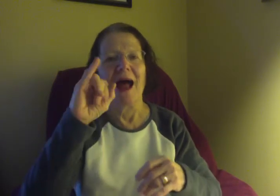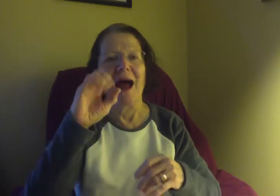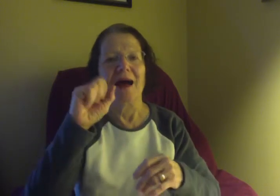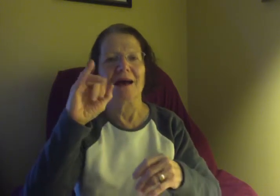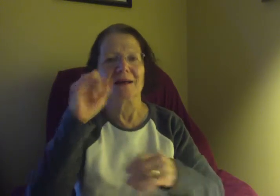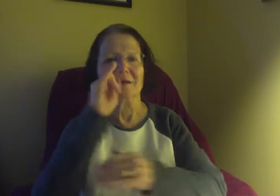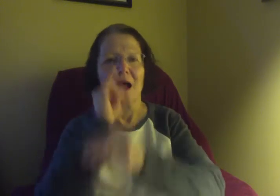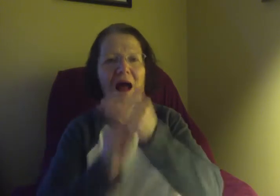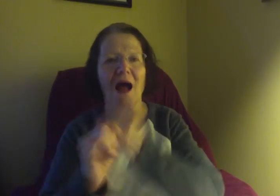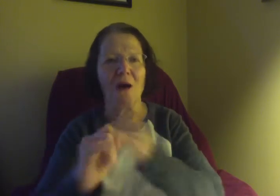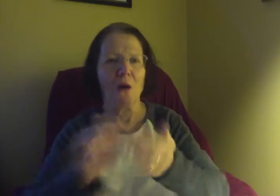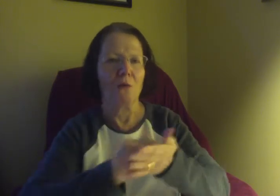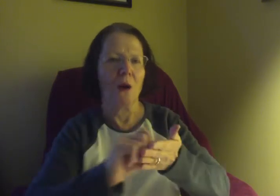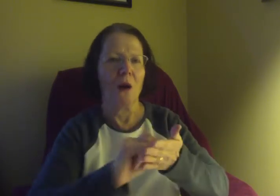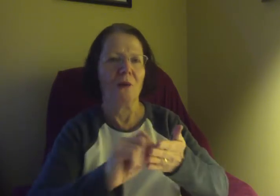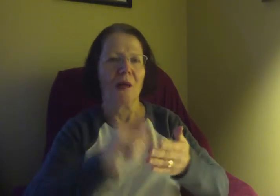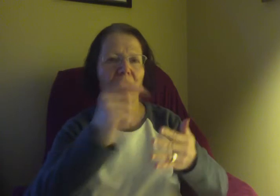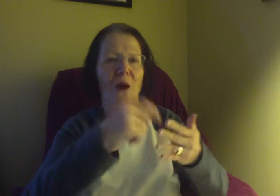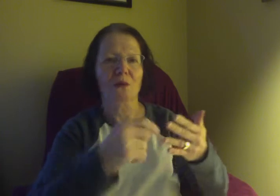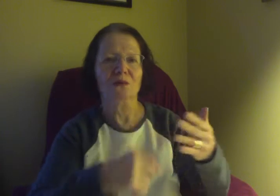I can't